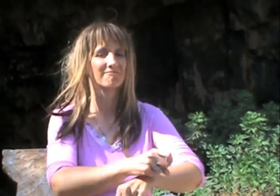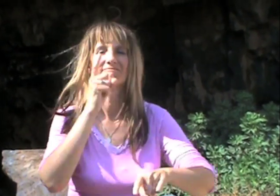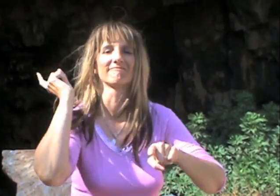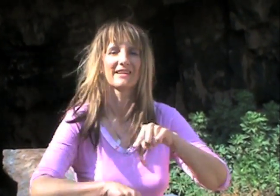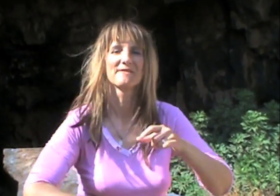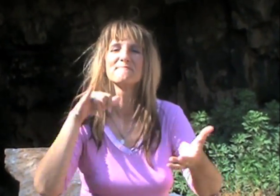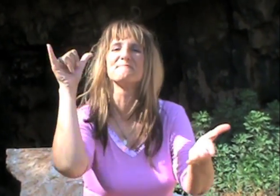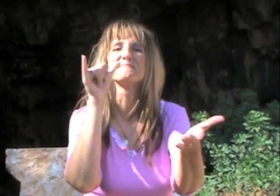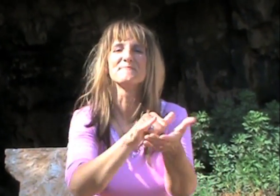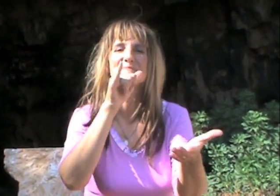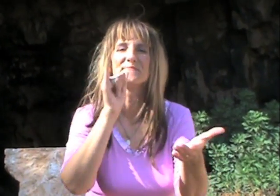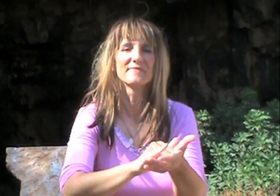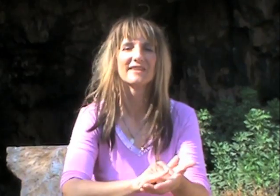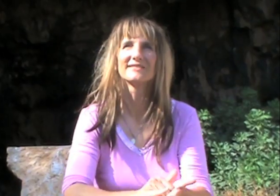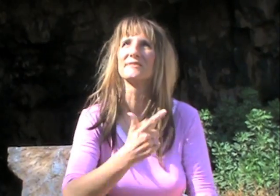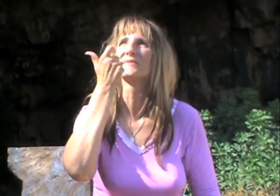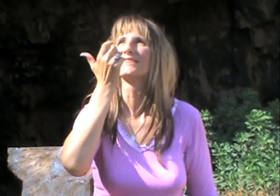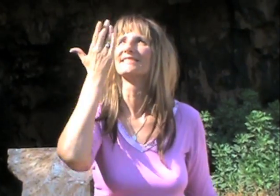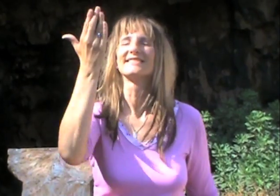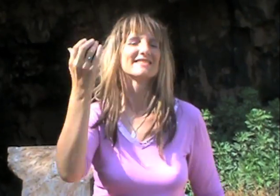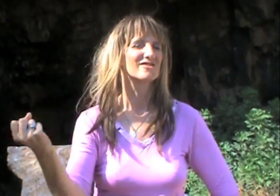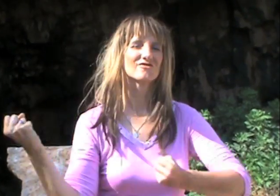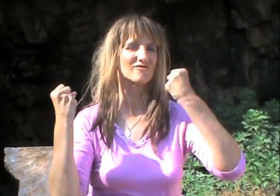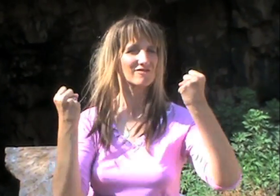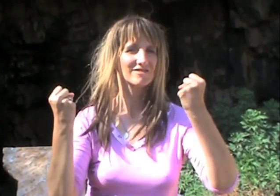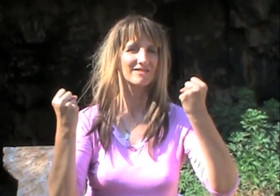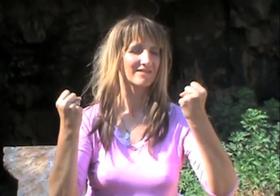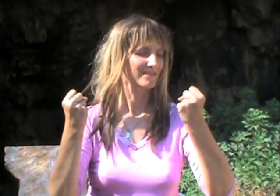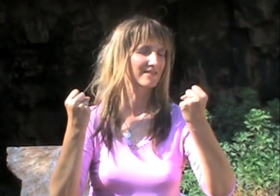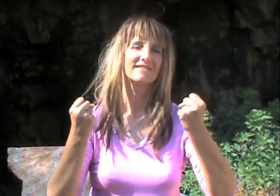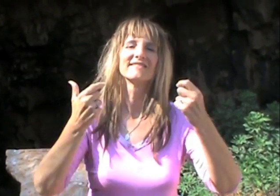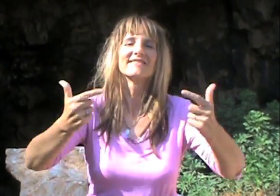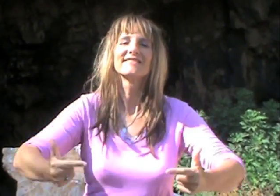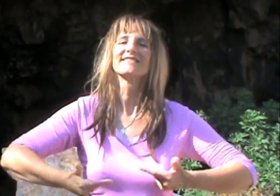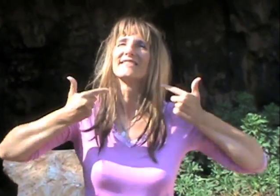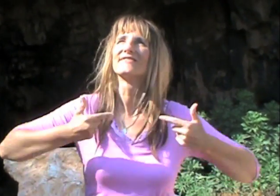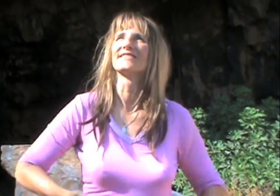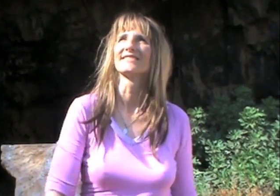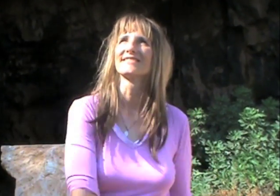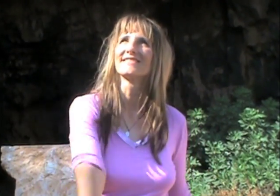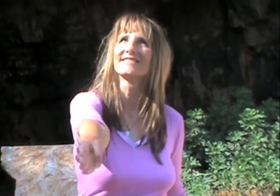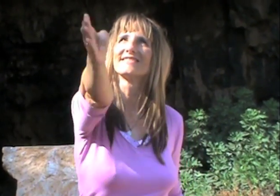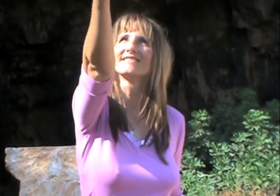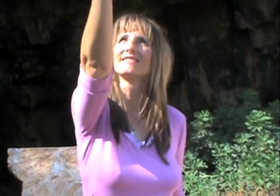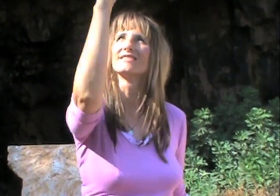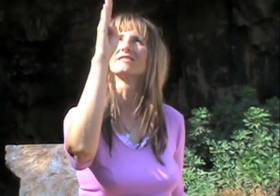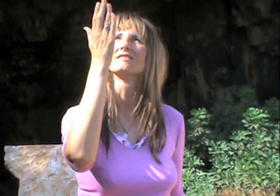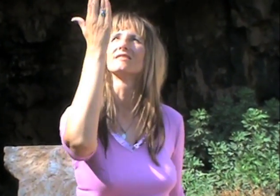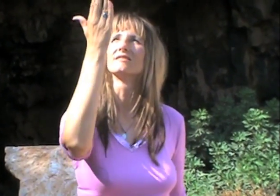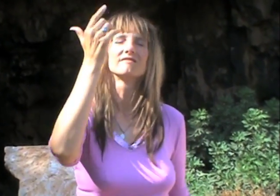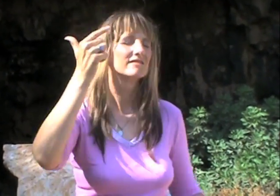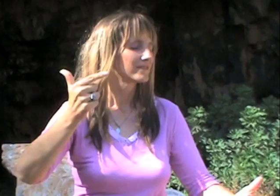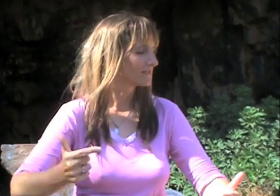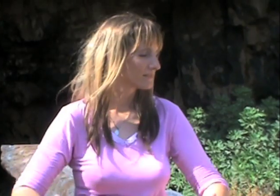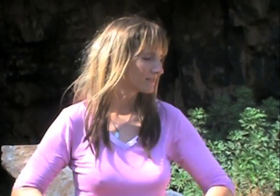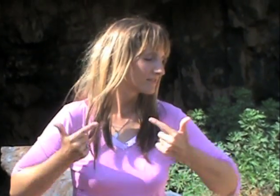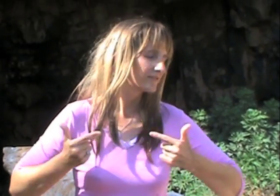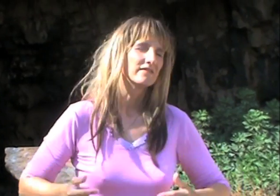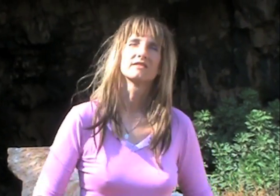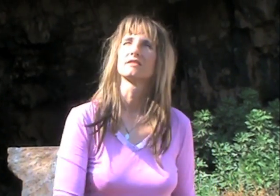The gates of hell, it's impossible for them to overcome God's church because God gives His strength and He is a living God.